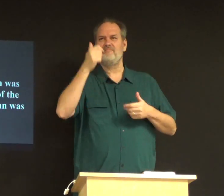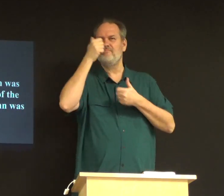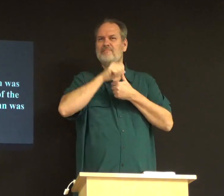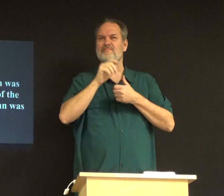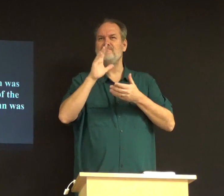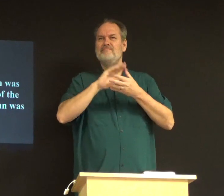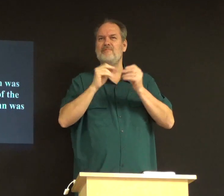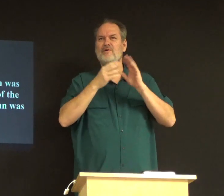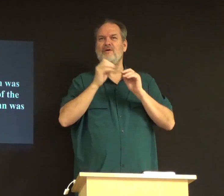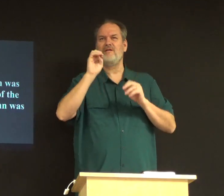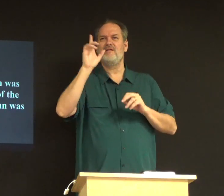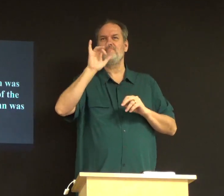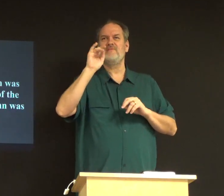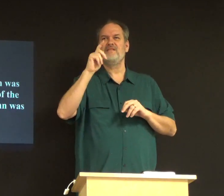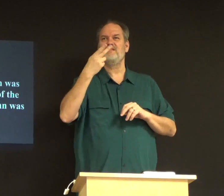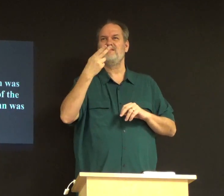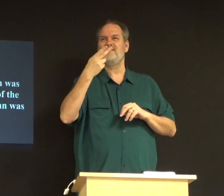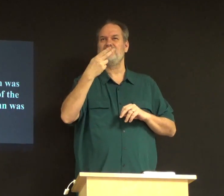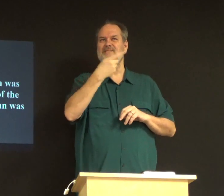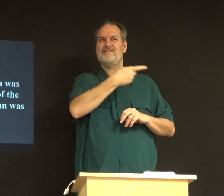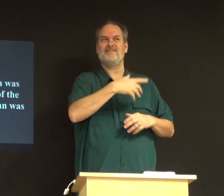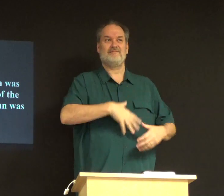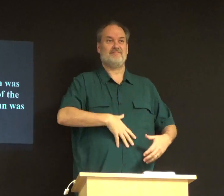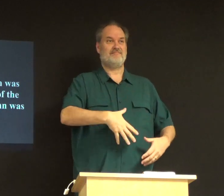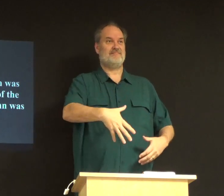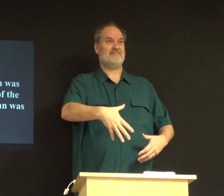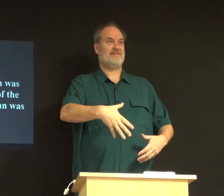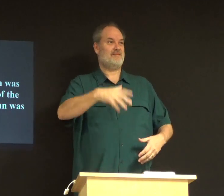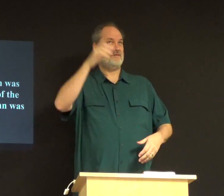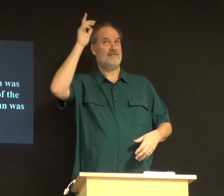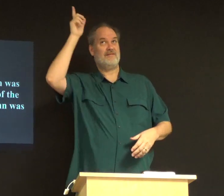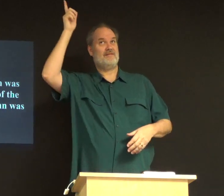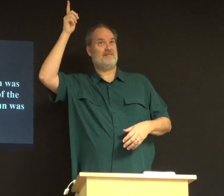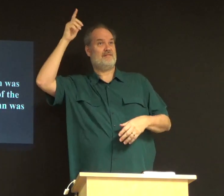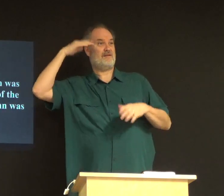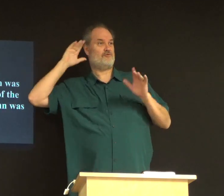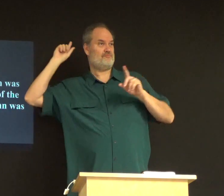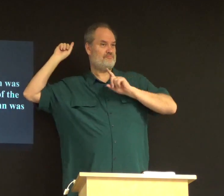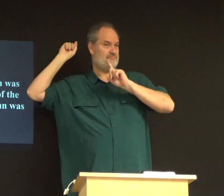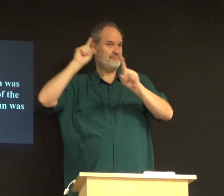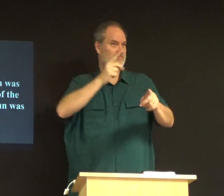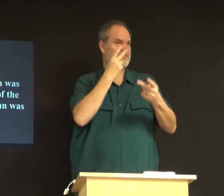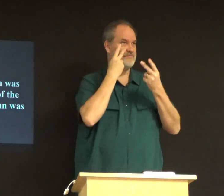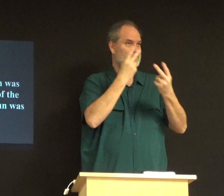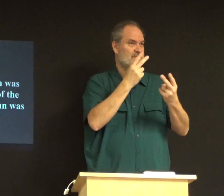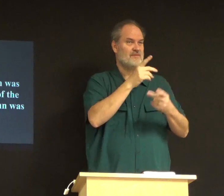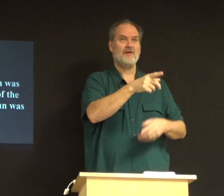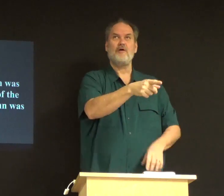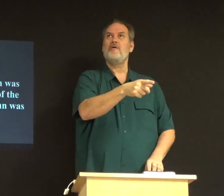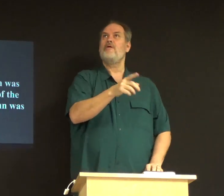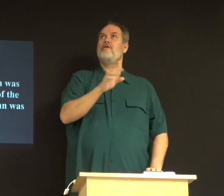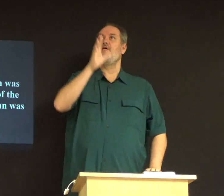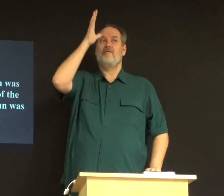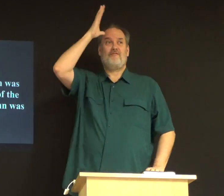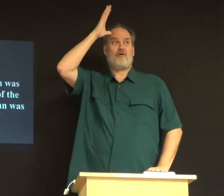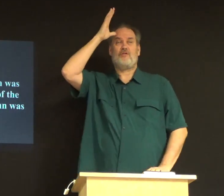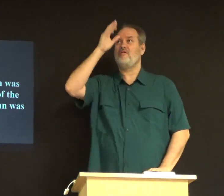His authority would say it was different than that. Do you remember Elizabeth, when she was pregnant with him, Mary came to see her and